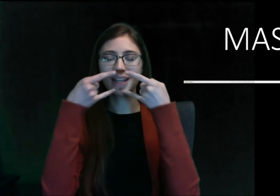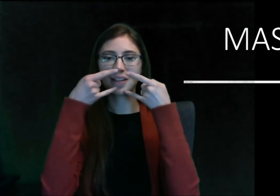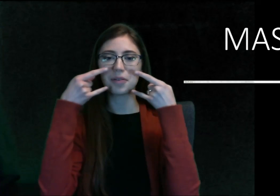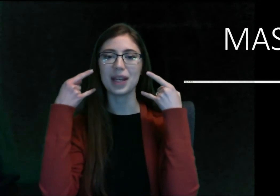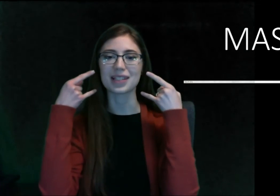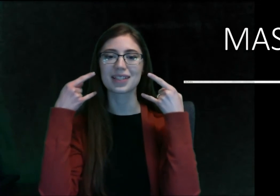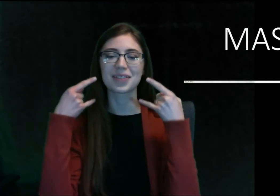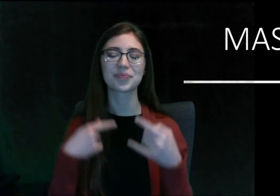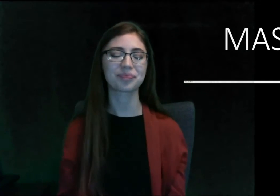Mask.